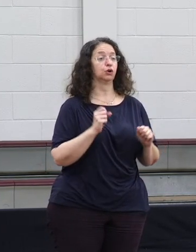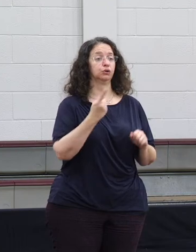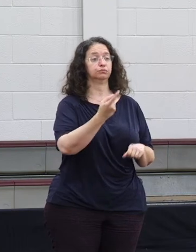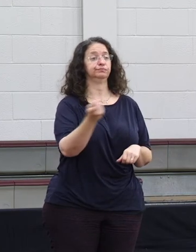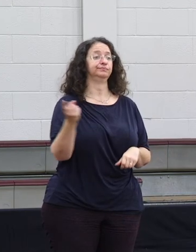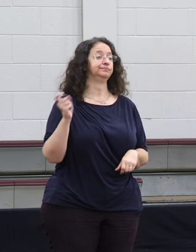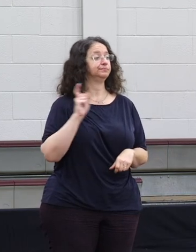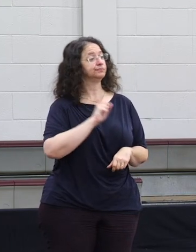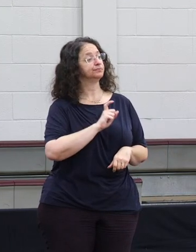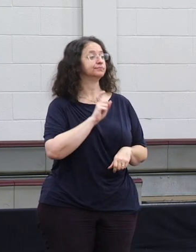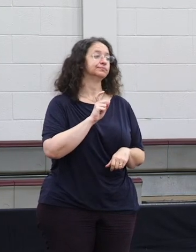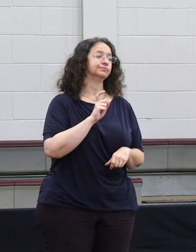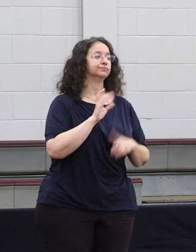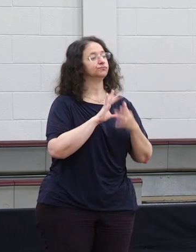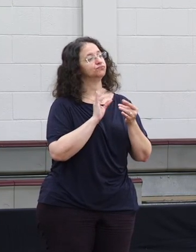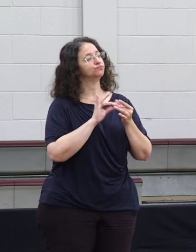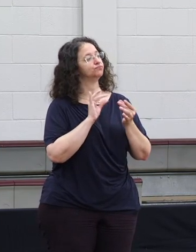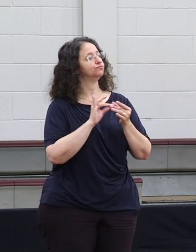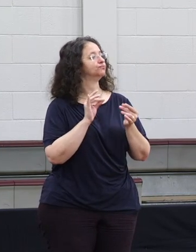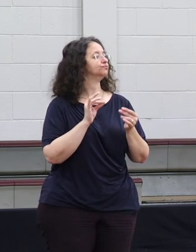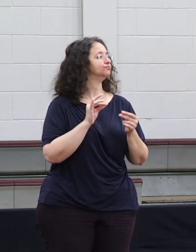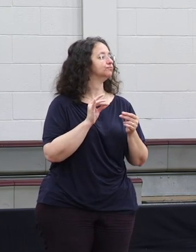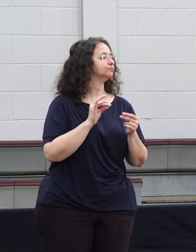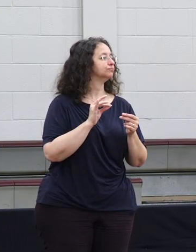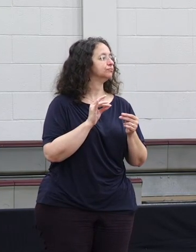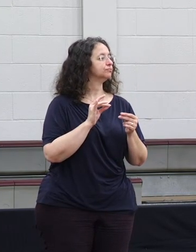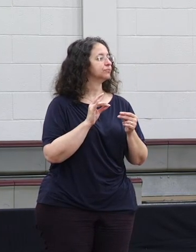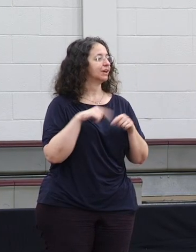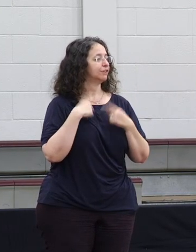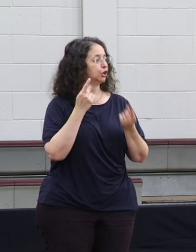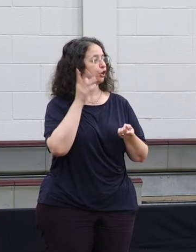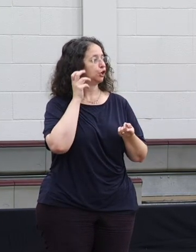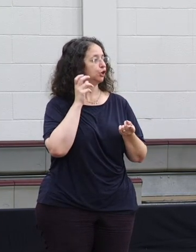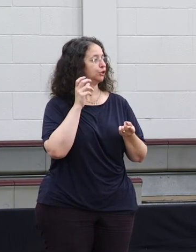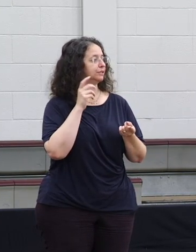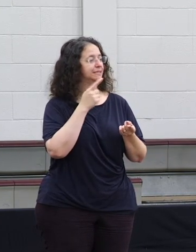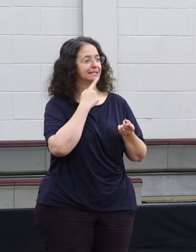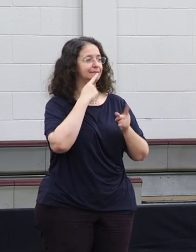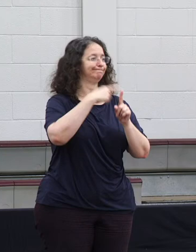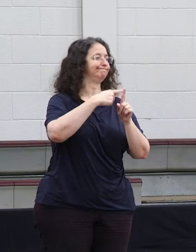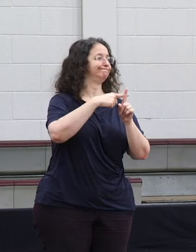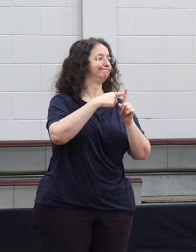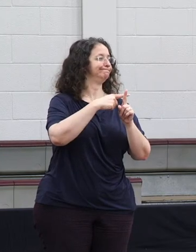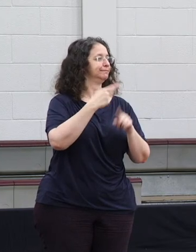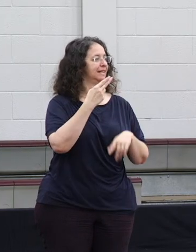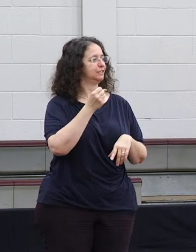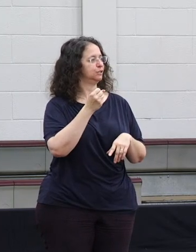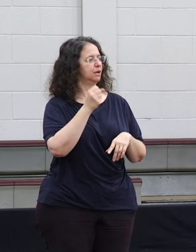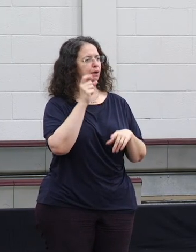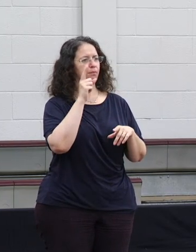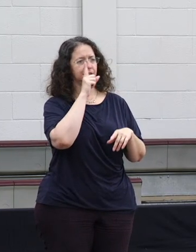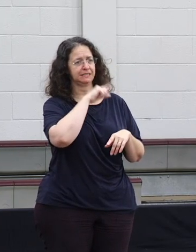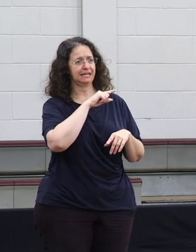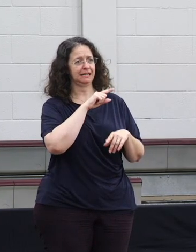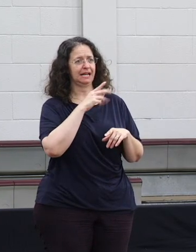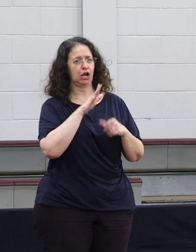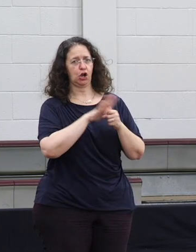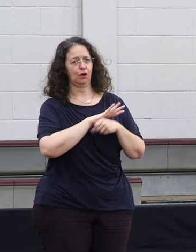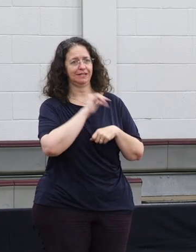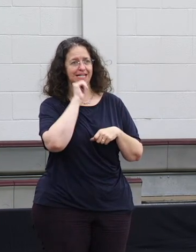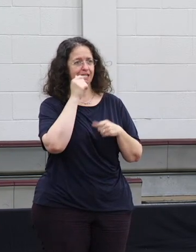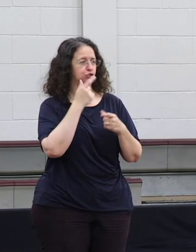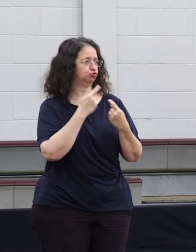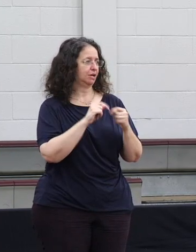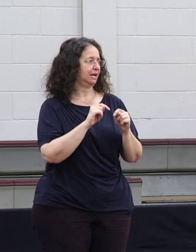and given you all the most pleasant speech you've ever heard, reminiscing on only the wonderful parts of high school, pretending that COVID didn't try to ruin these past